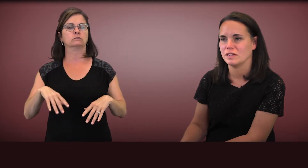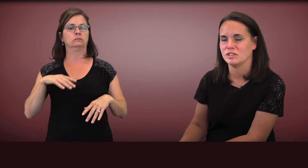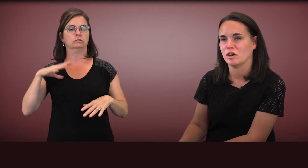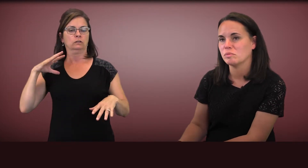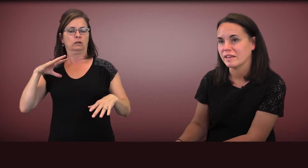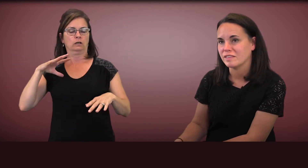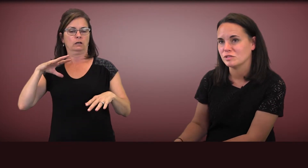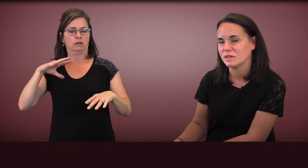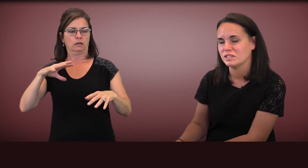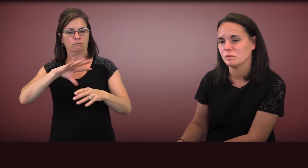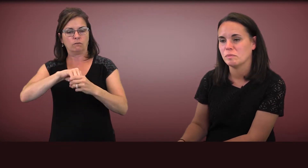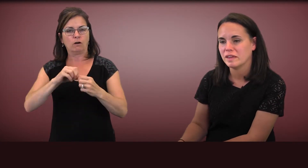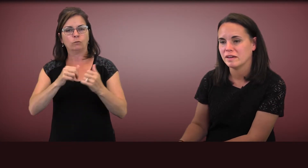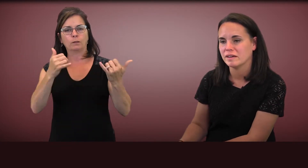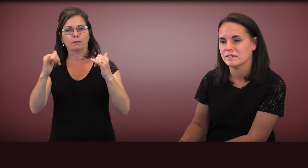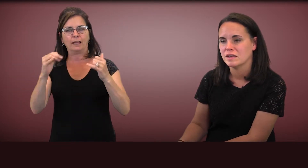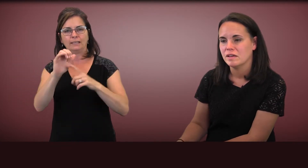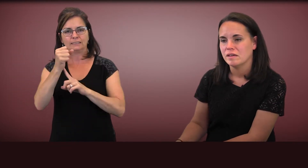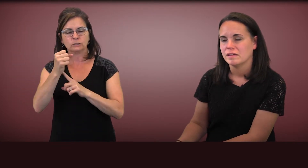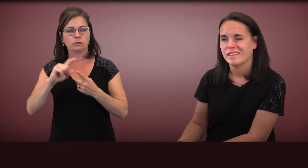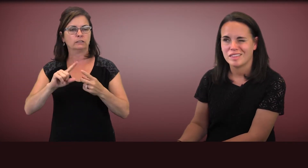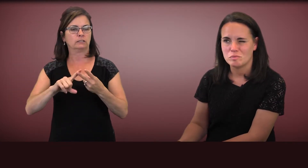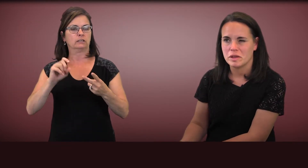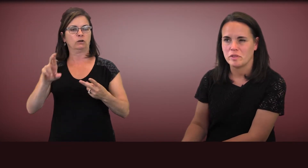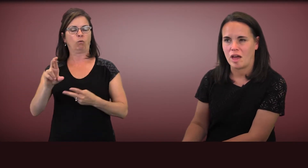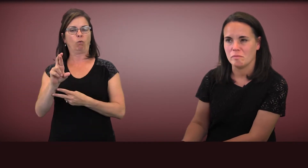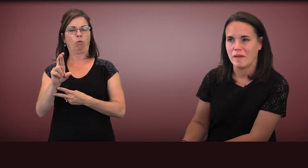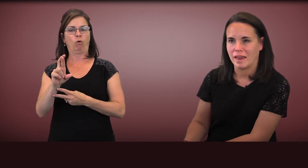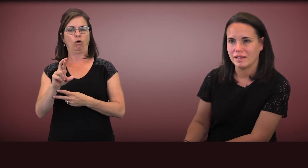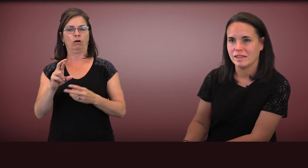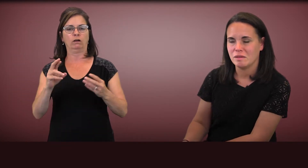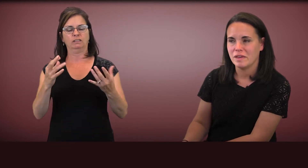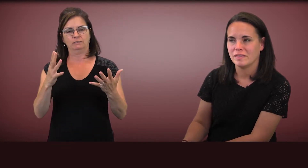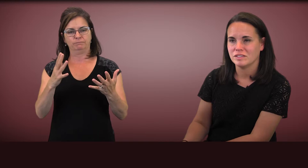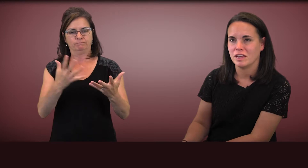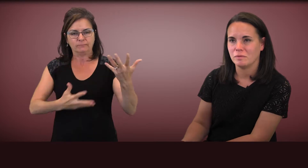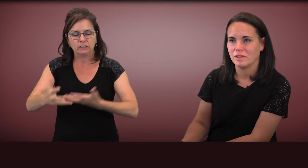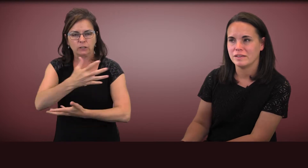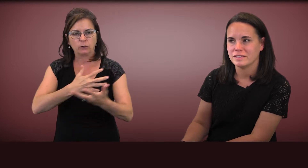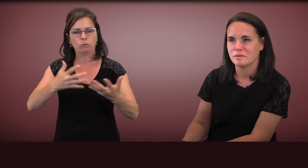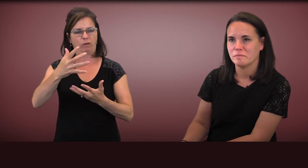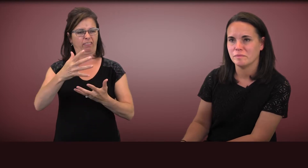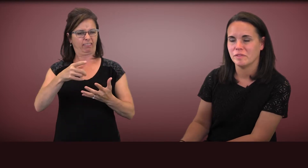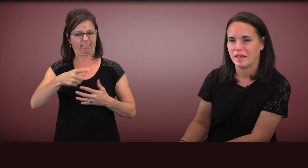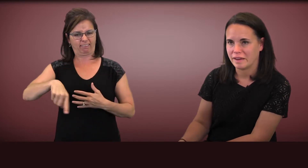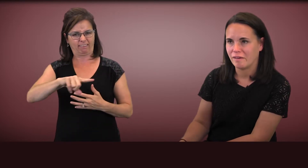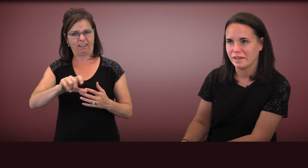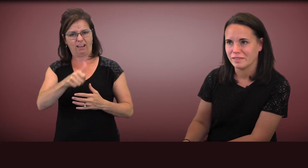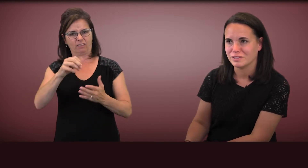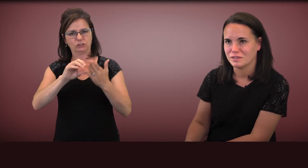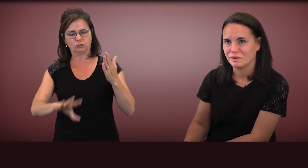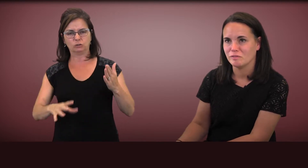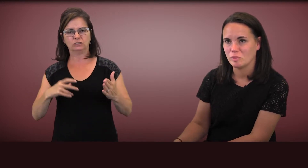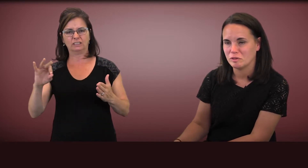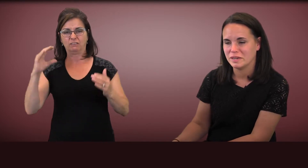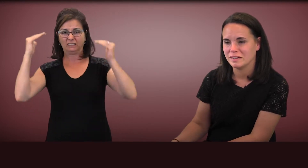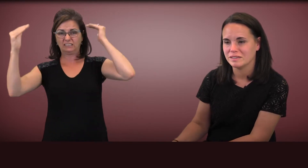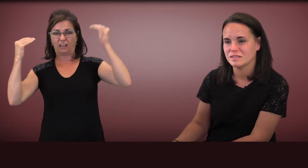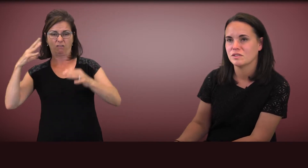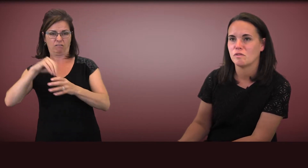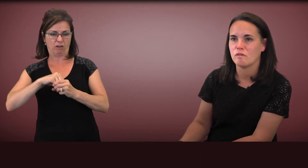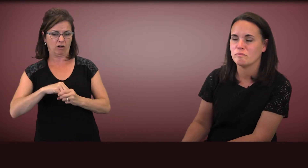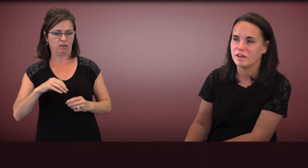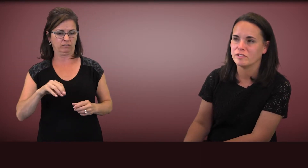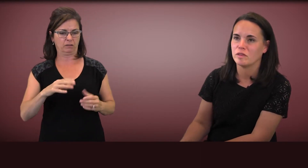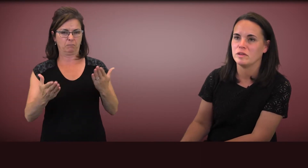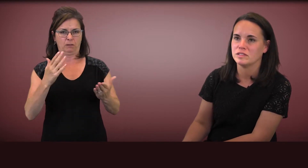social situation or a play situation with peers can sometimes automatically make the child with autism stand out and look different from their